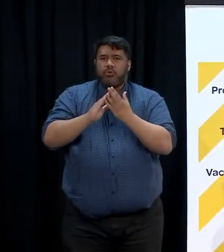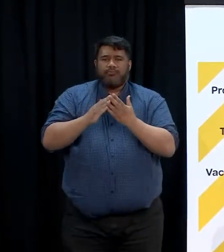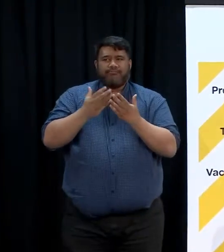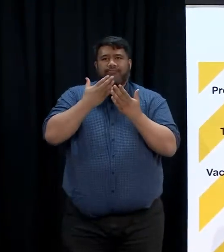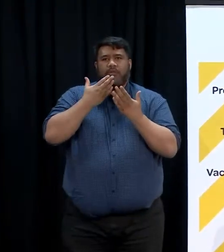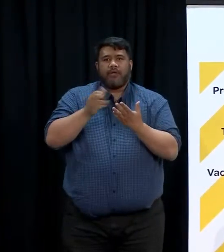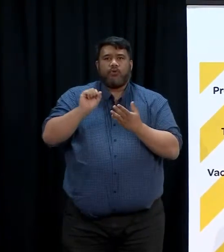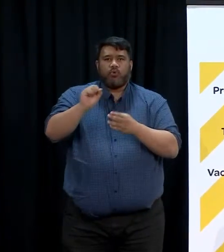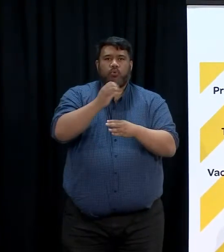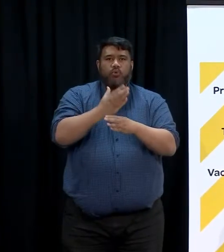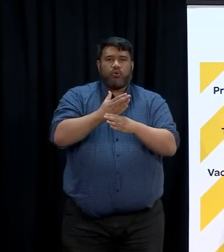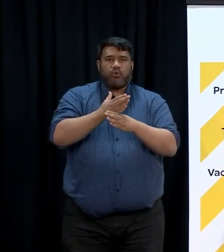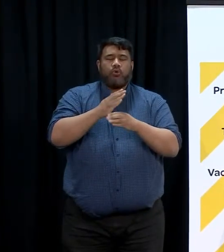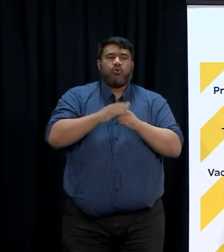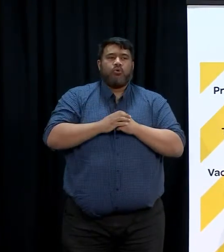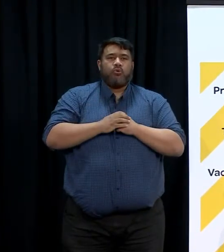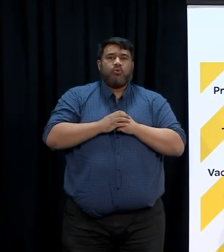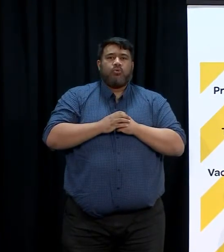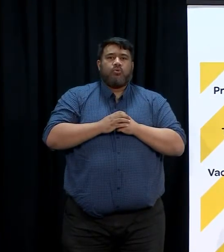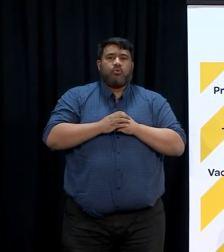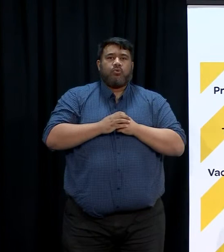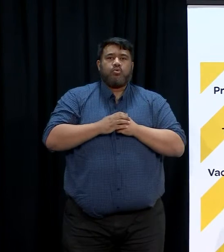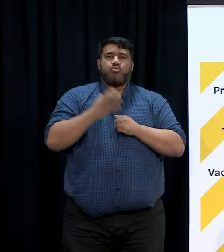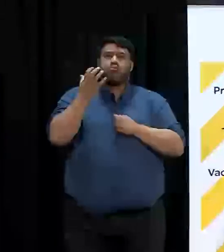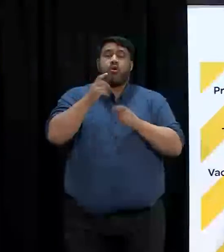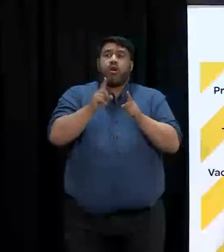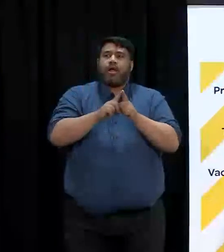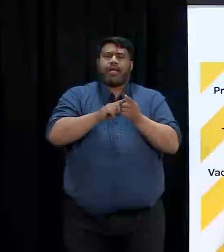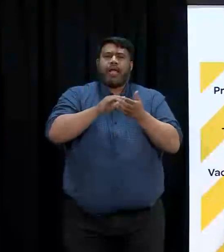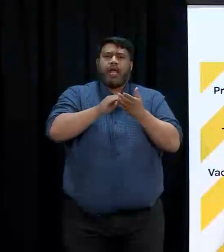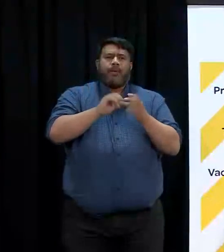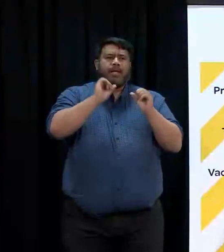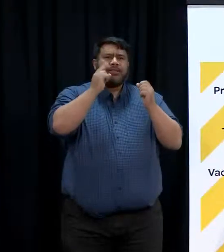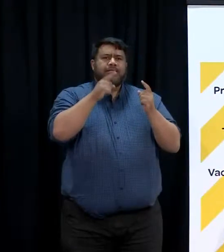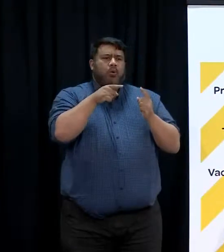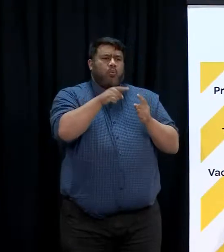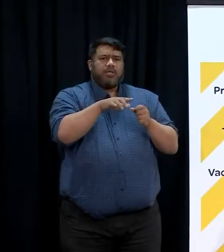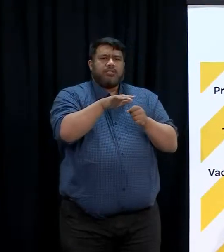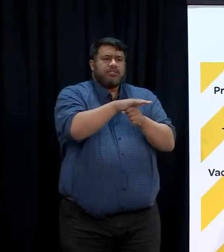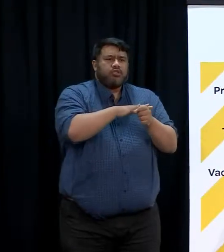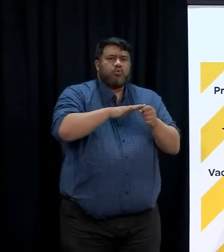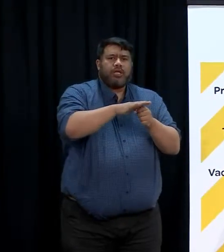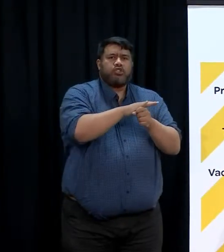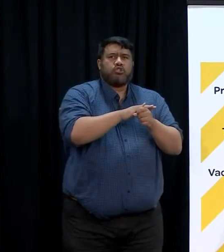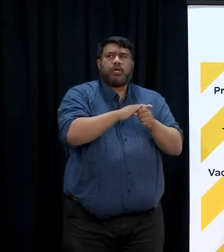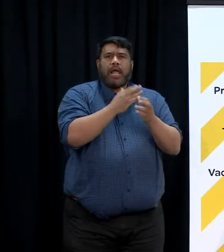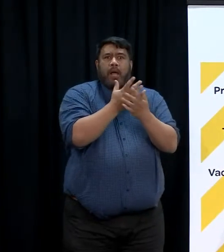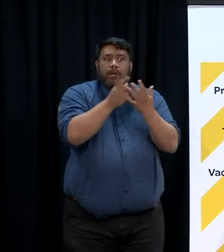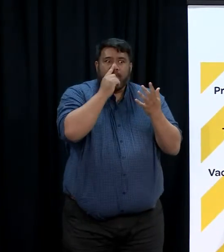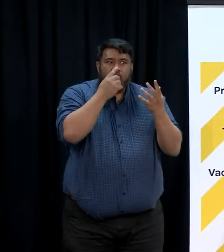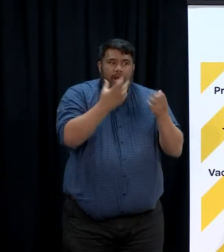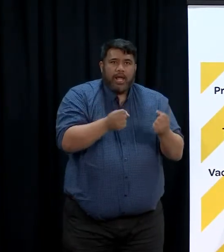response. Scenario modelling in particular is incredibly useful in understanding the links between case numbers,